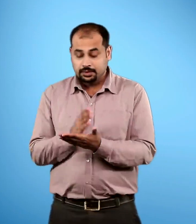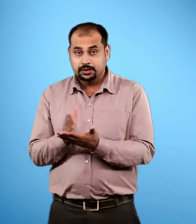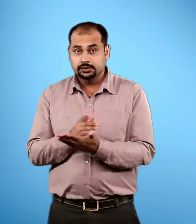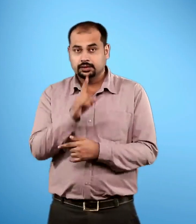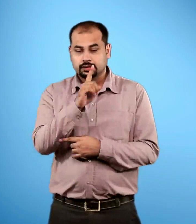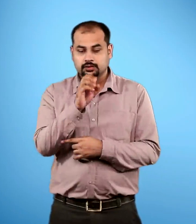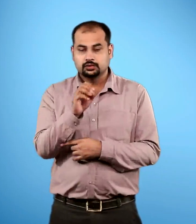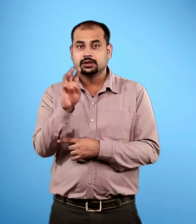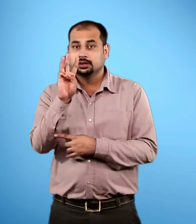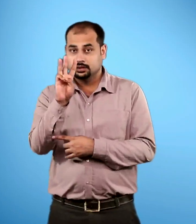Page 103.